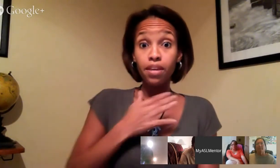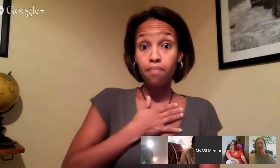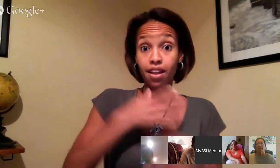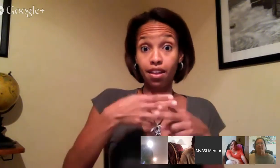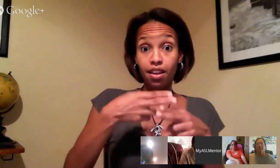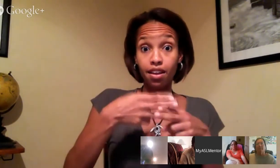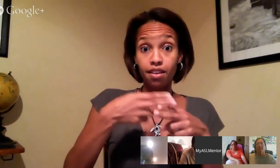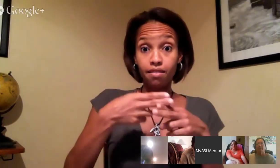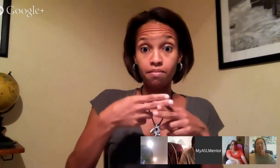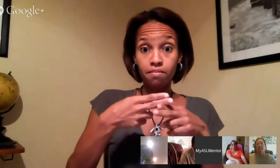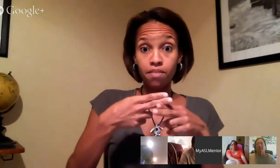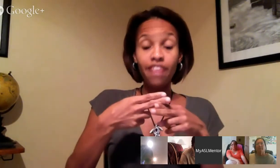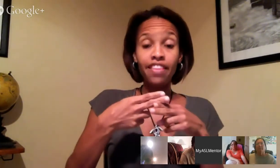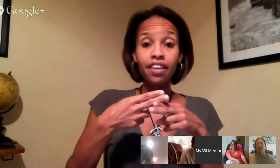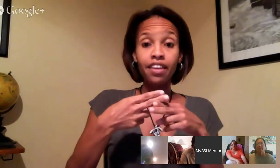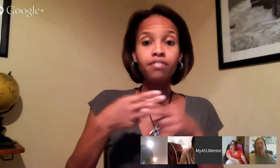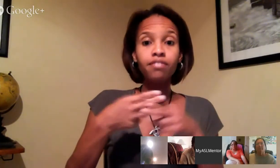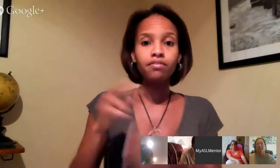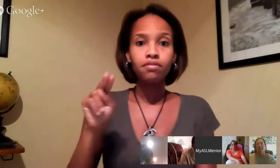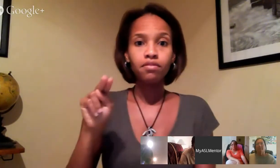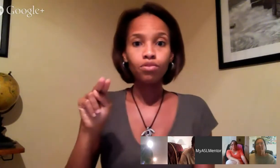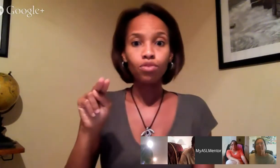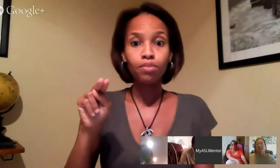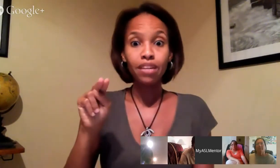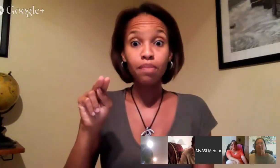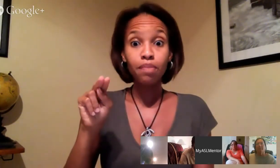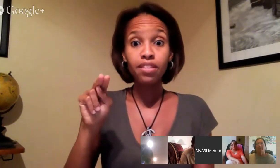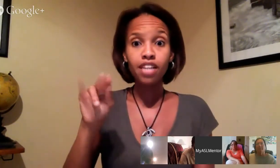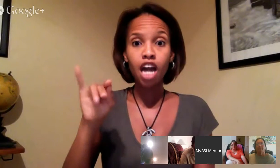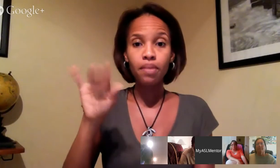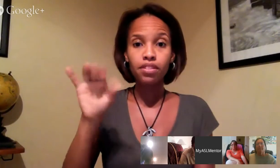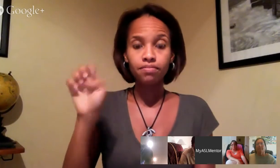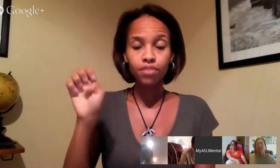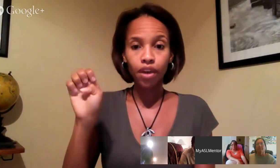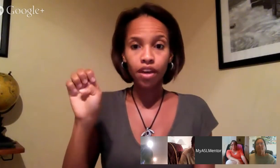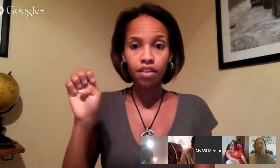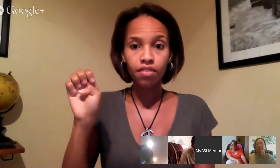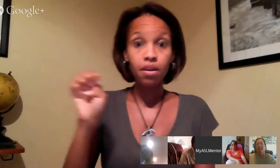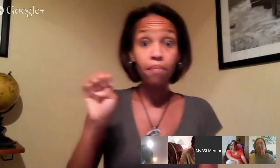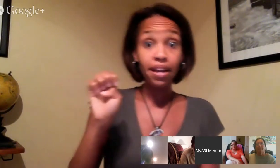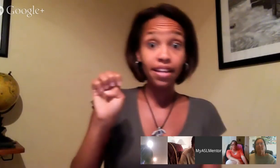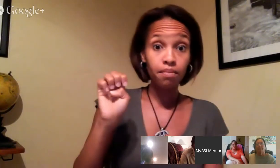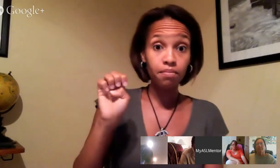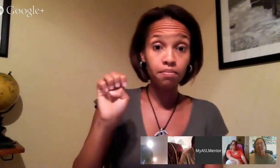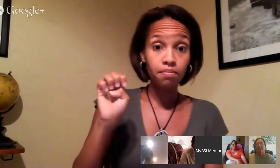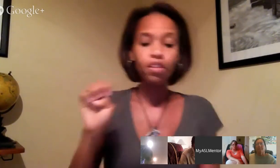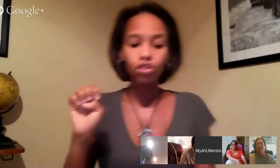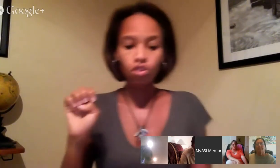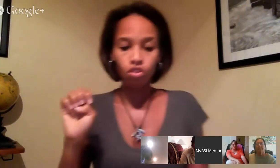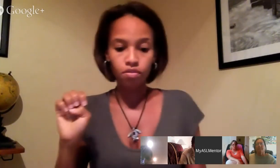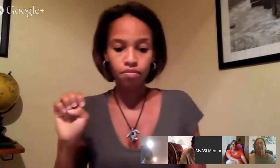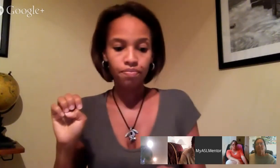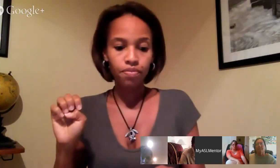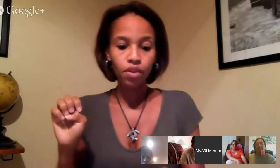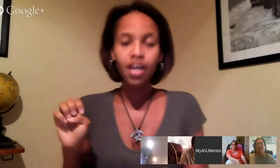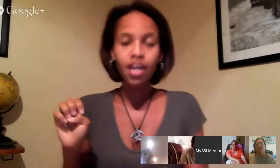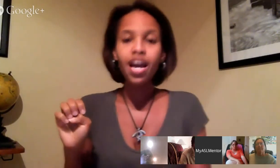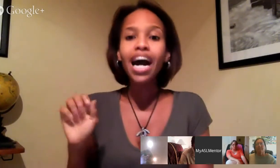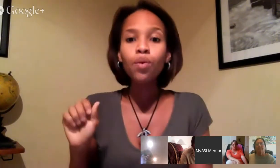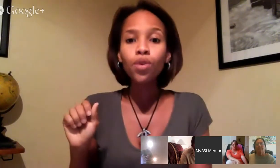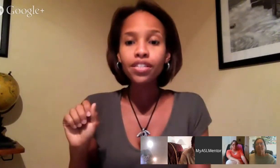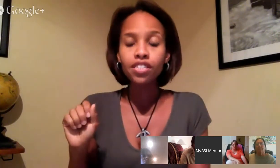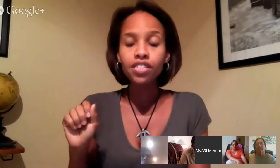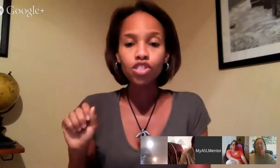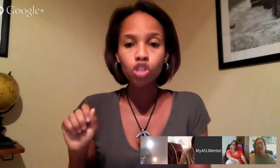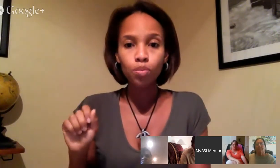topic, and then what my name is, the comment. Okay, my name, Nicole. Okay,